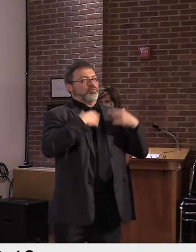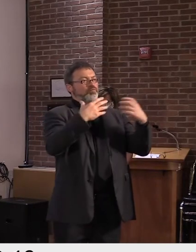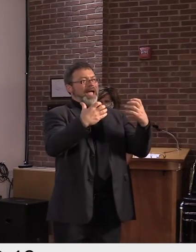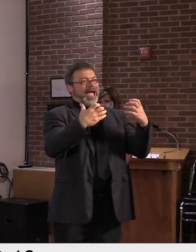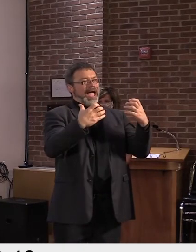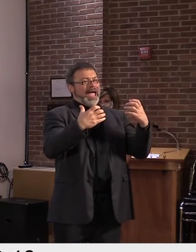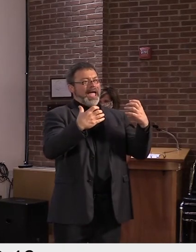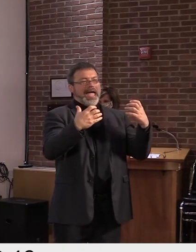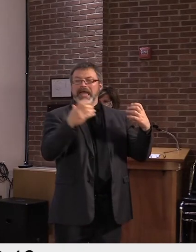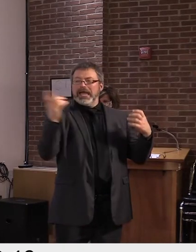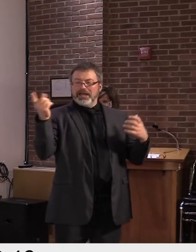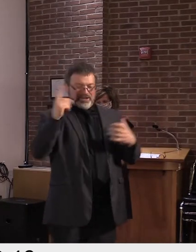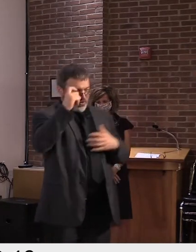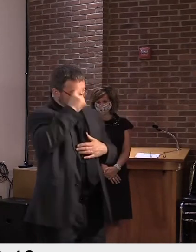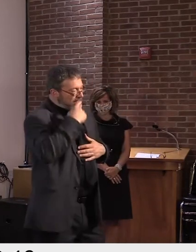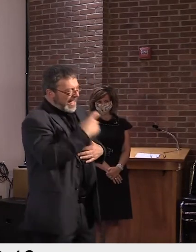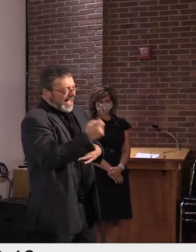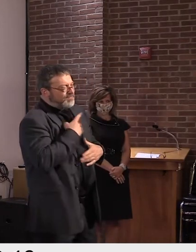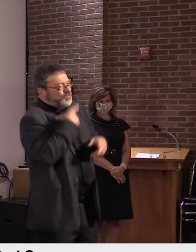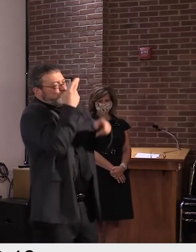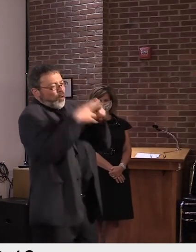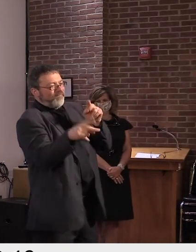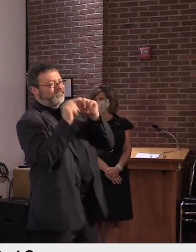anyway, Dr. Levine,